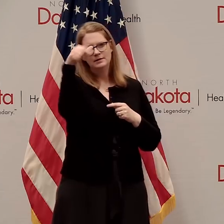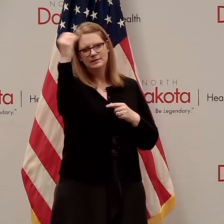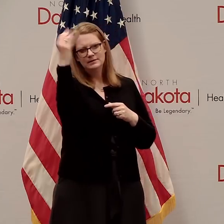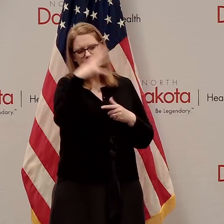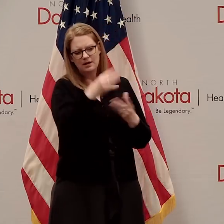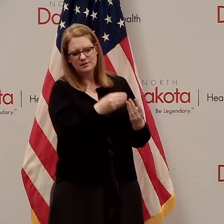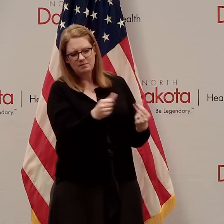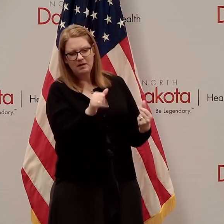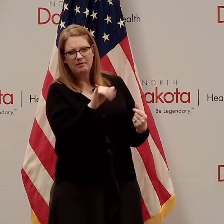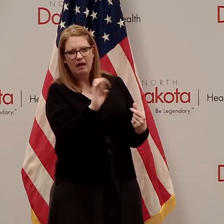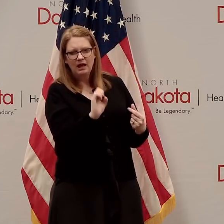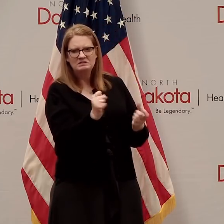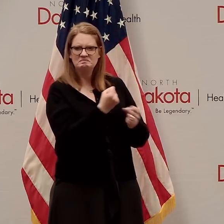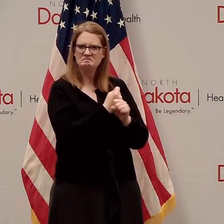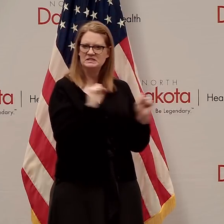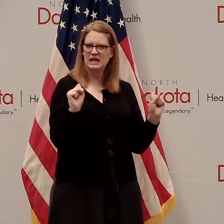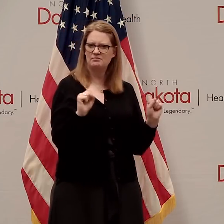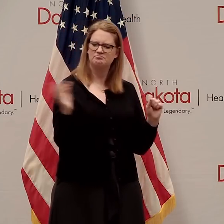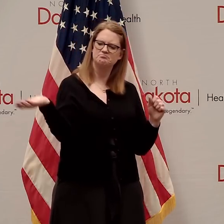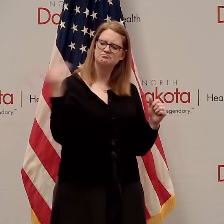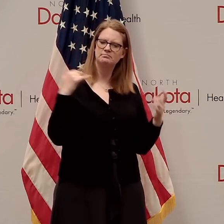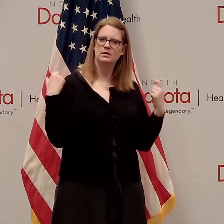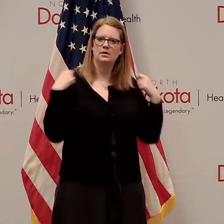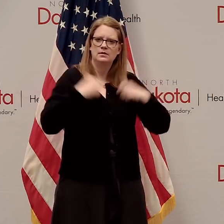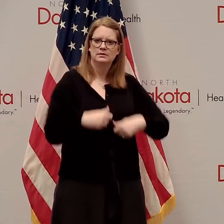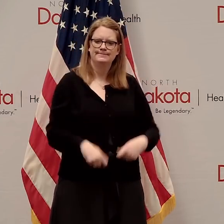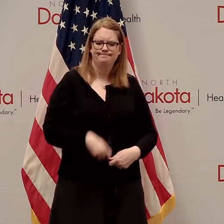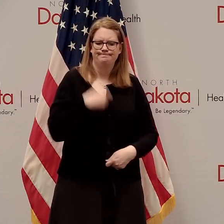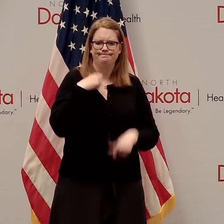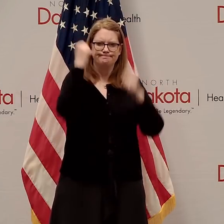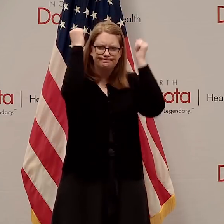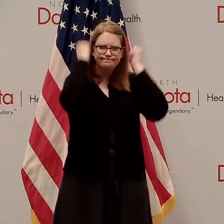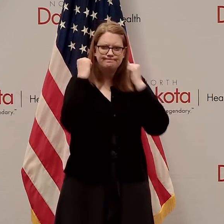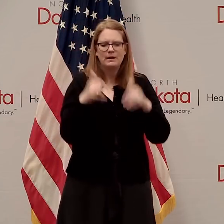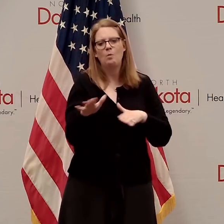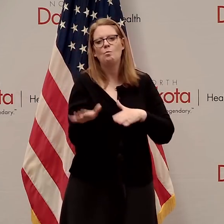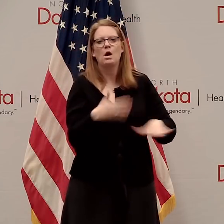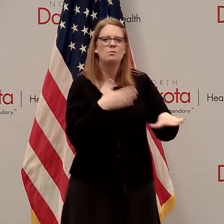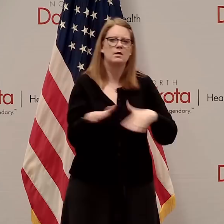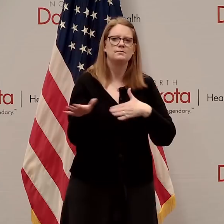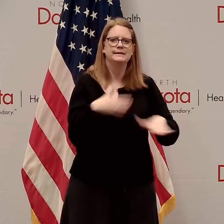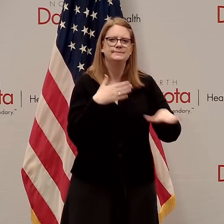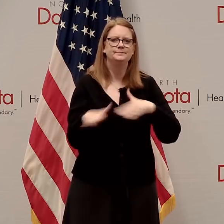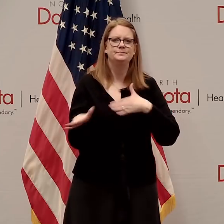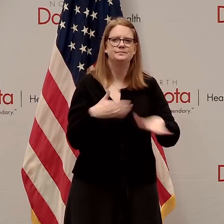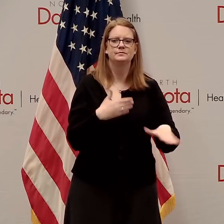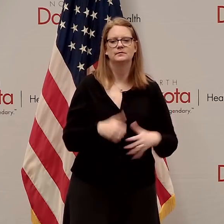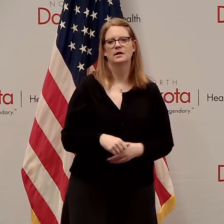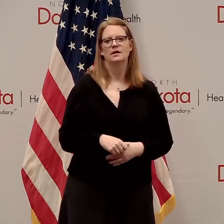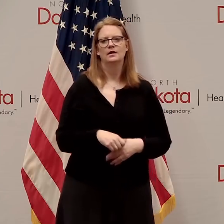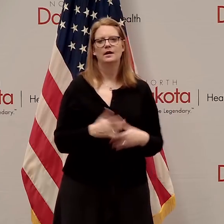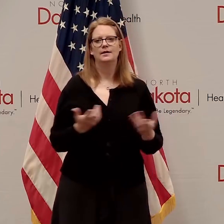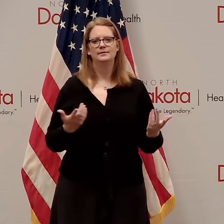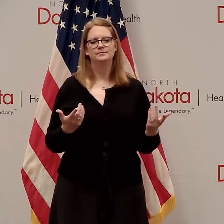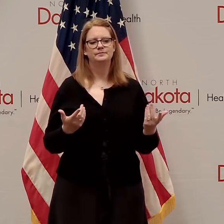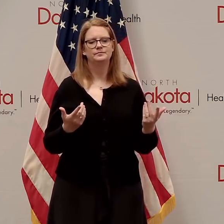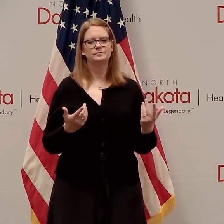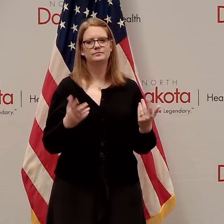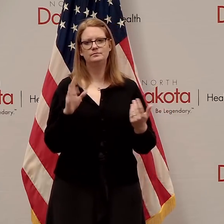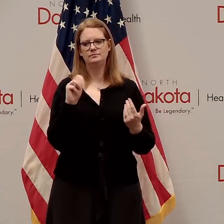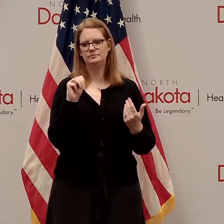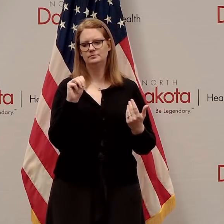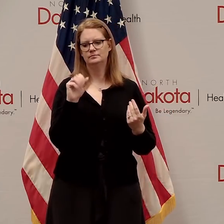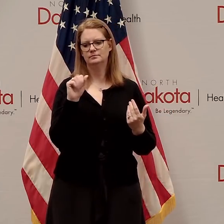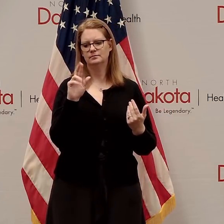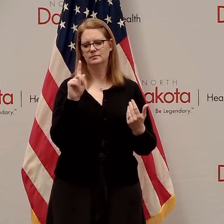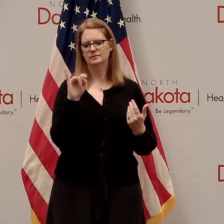to walk on, grab some of your clothes and get out, winter clothes, and get out for a walk. I always love citing the Martin Schulz,